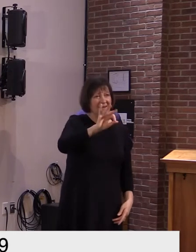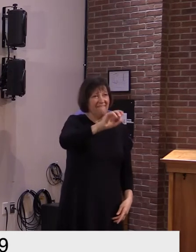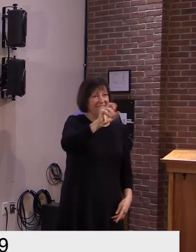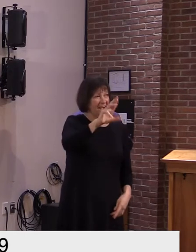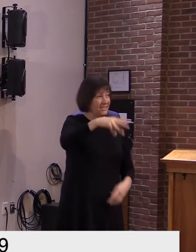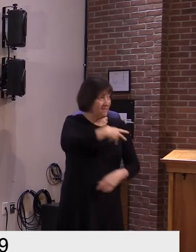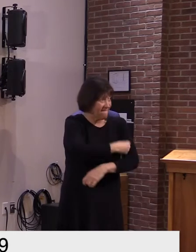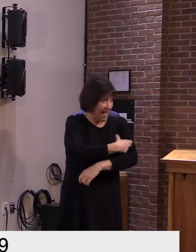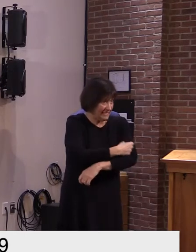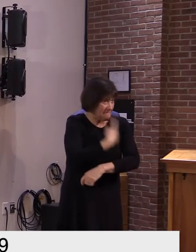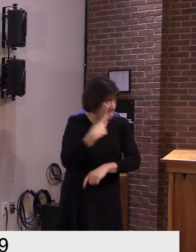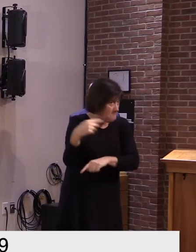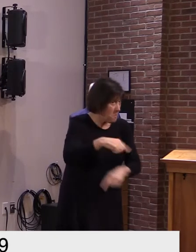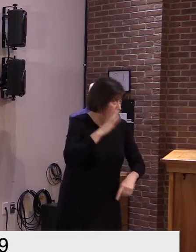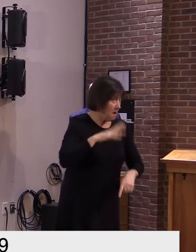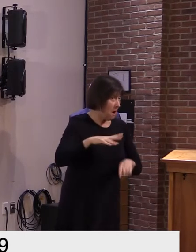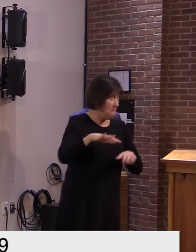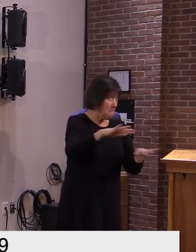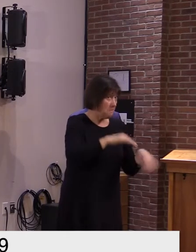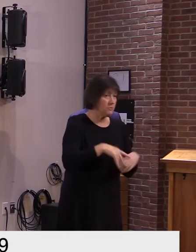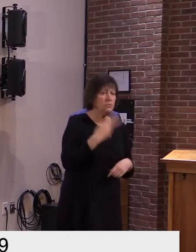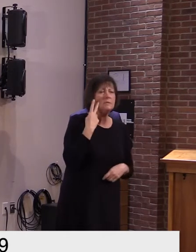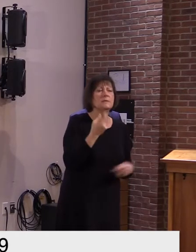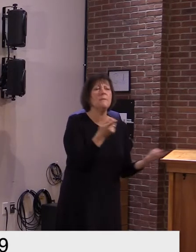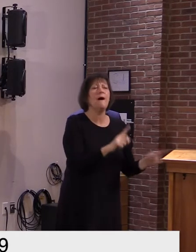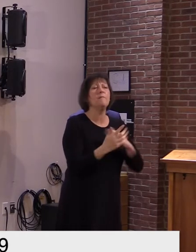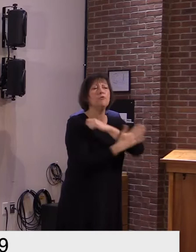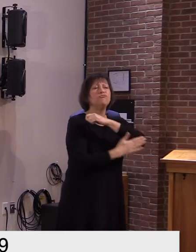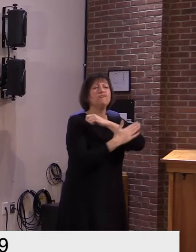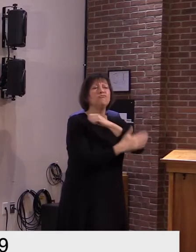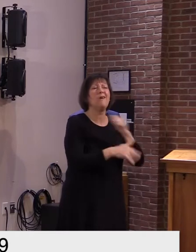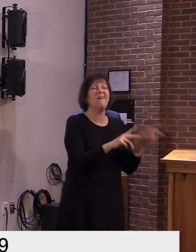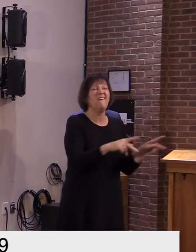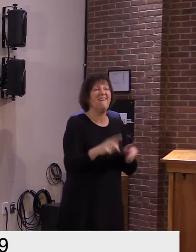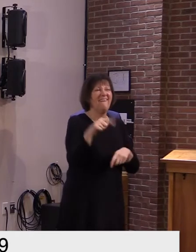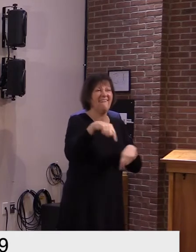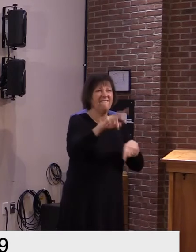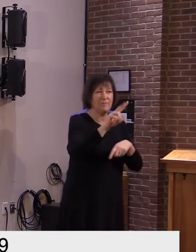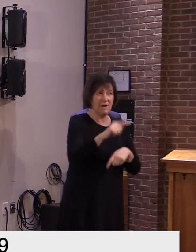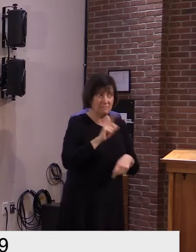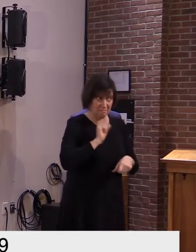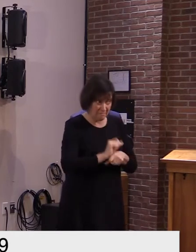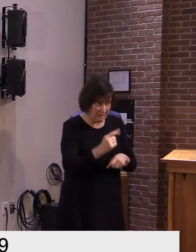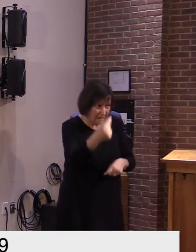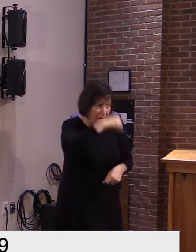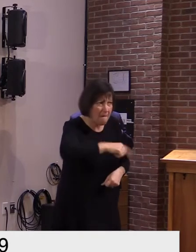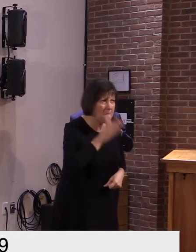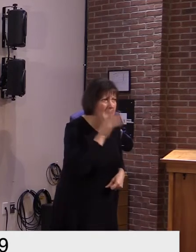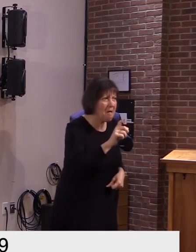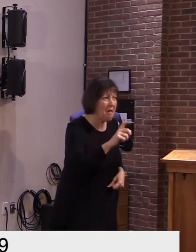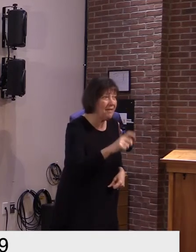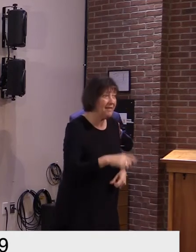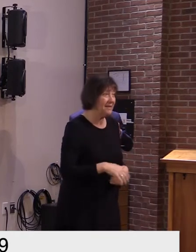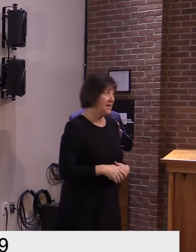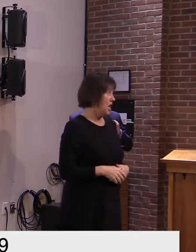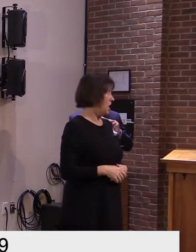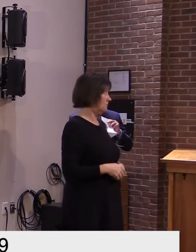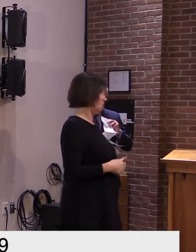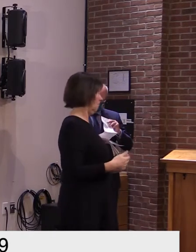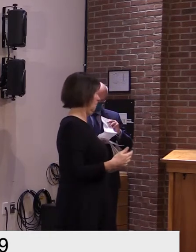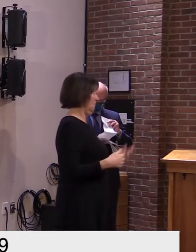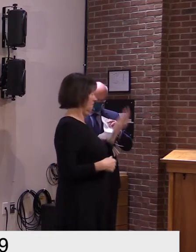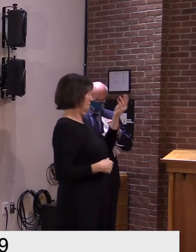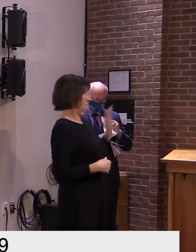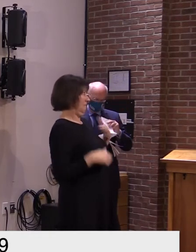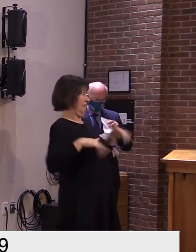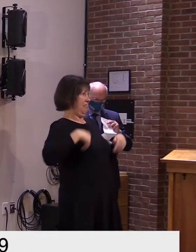to see it set in action in rural settings. Is that true? This may be breaking news for us as well.